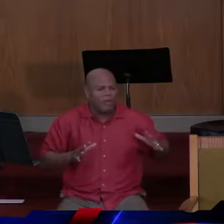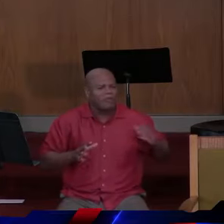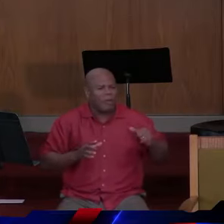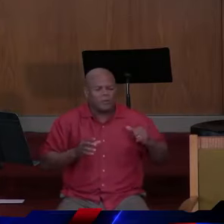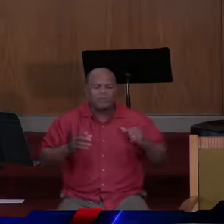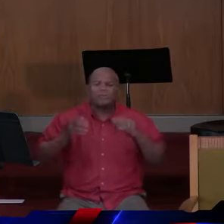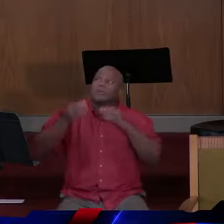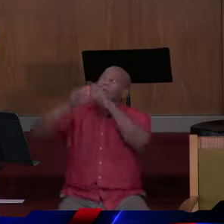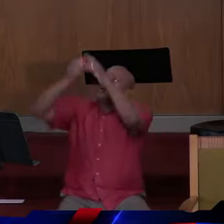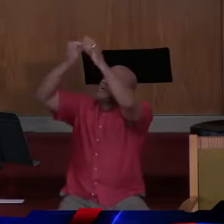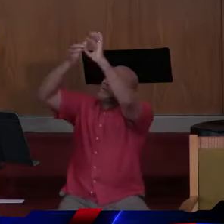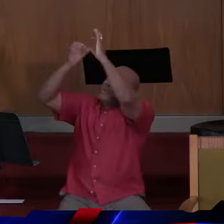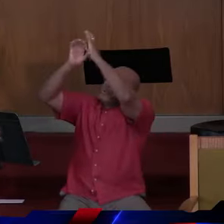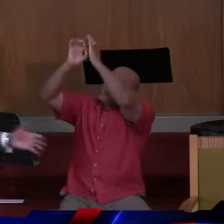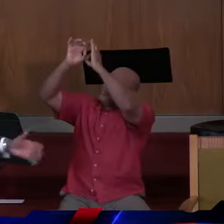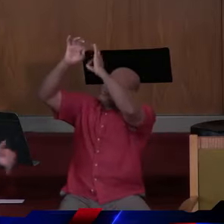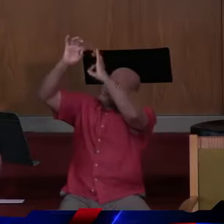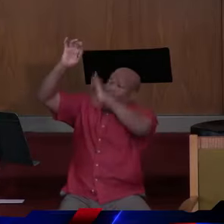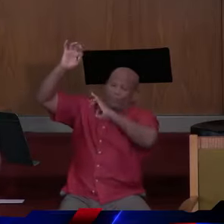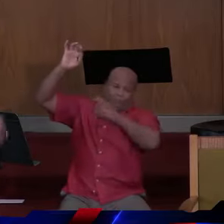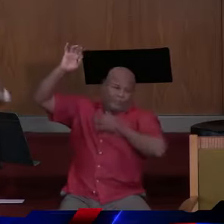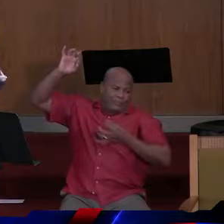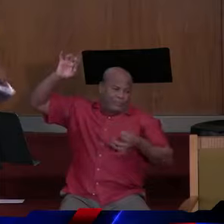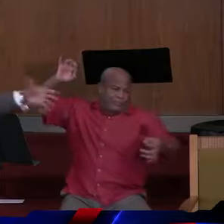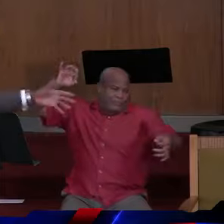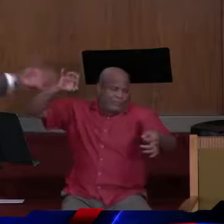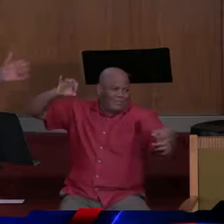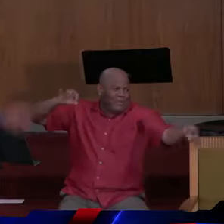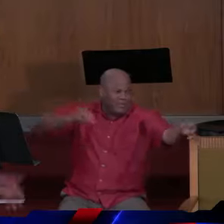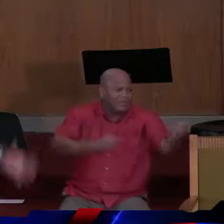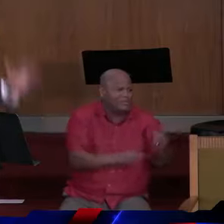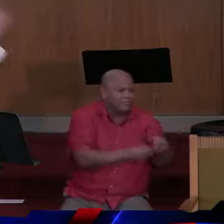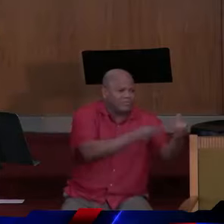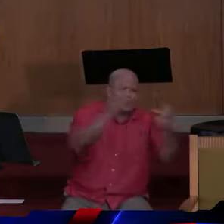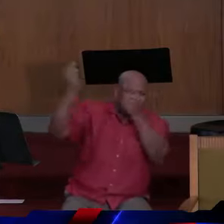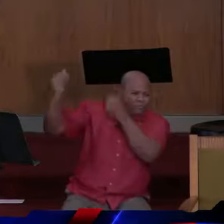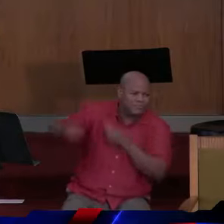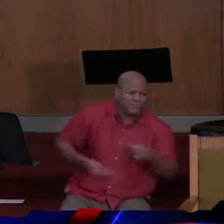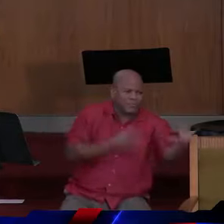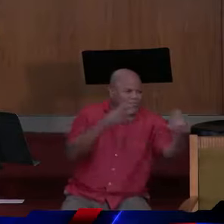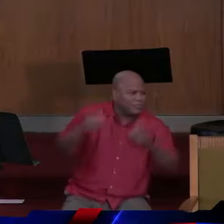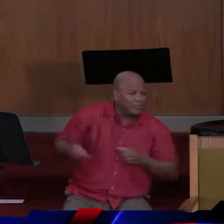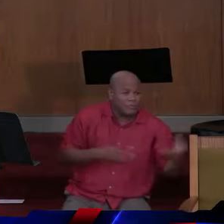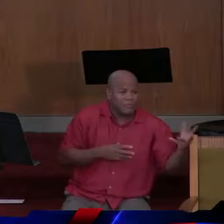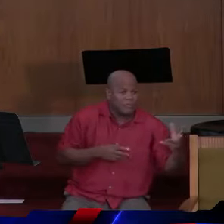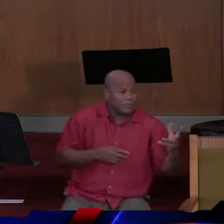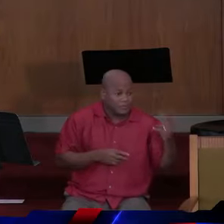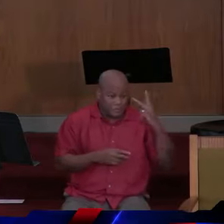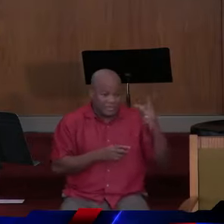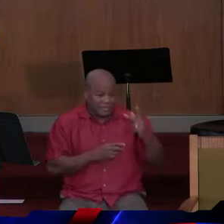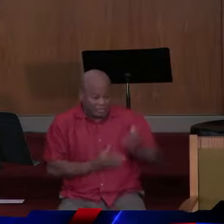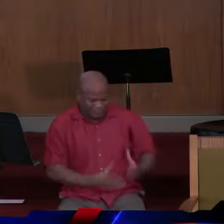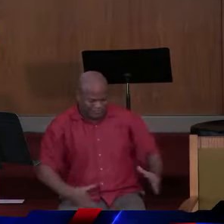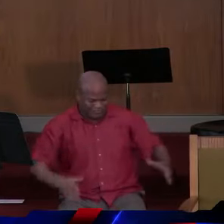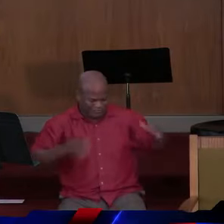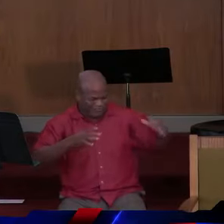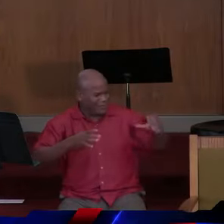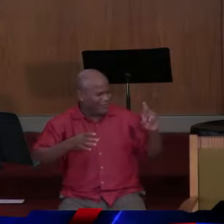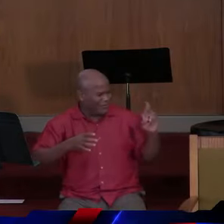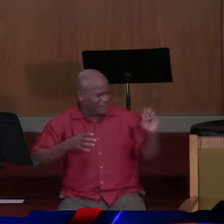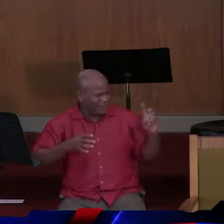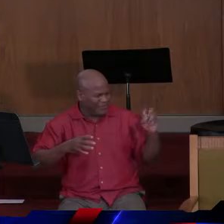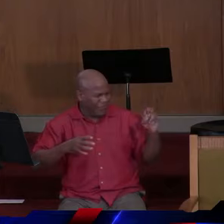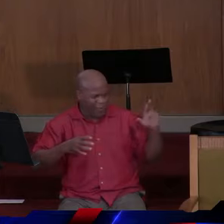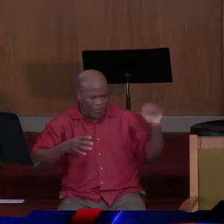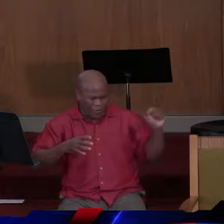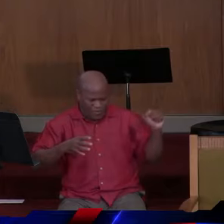the reservoir and the conduit? You ever drive by a reservoir? It's this big old thing full of water. Amen? The conduit